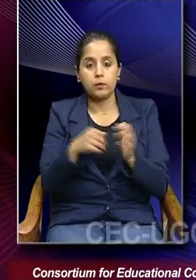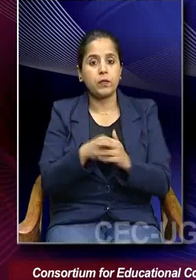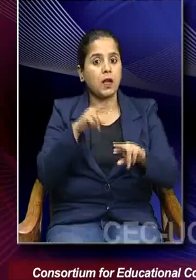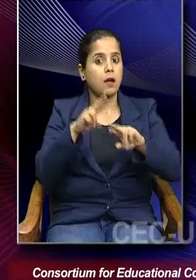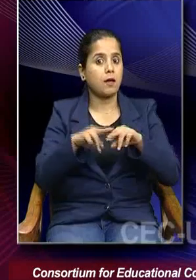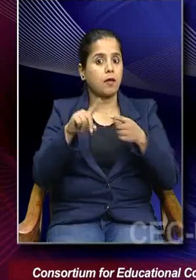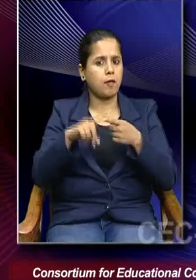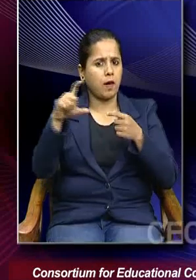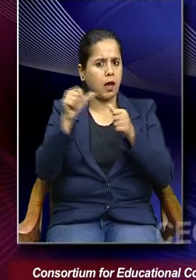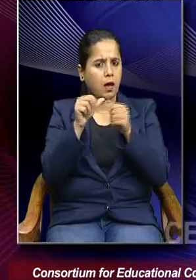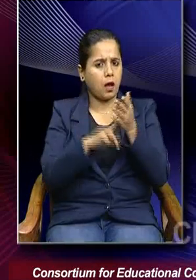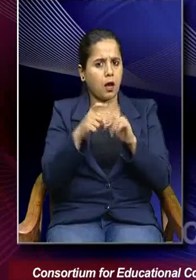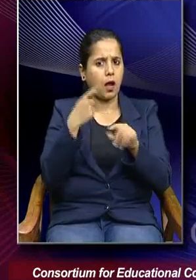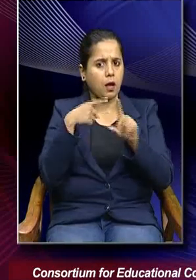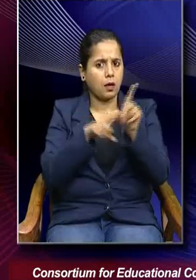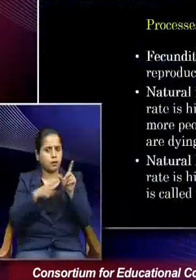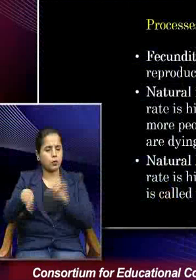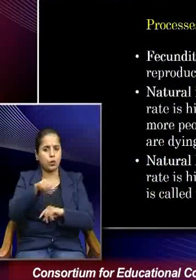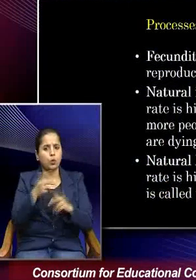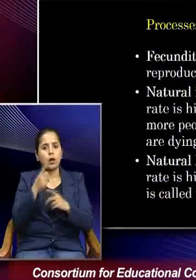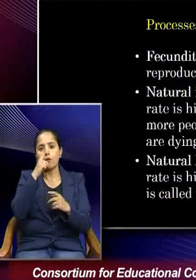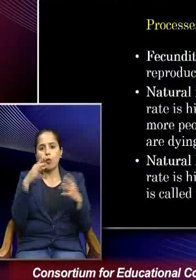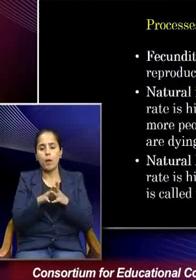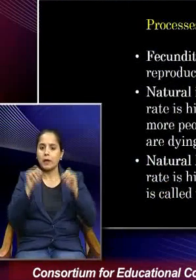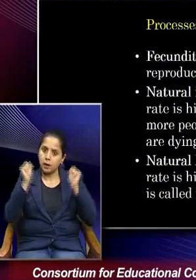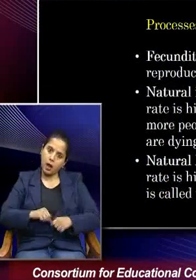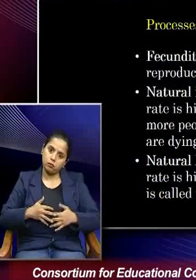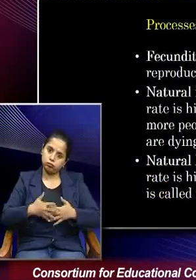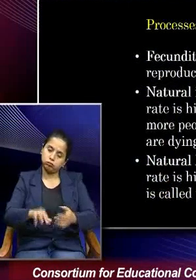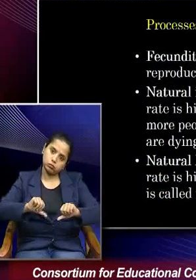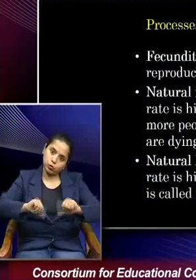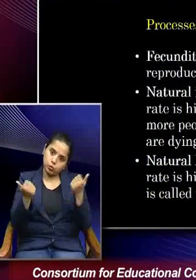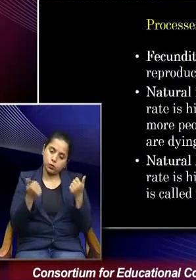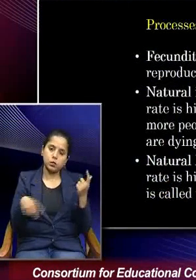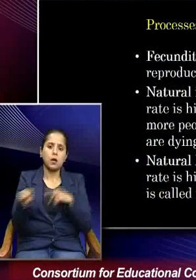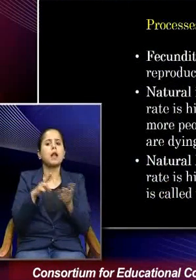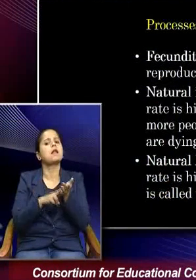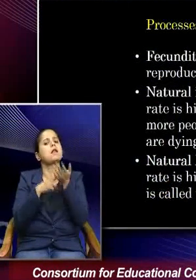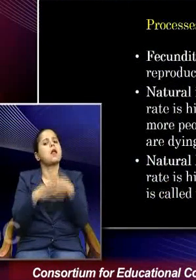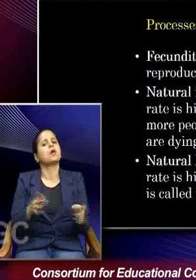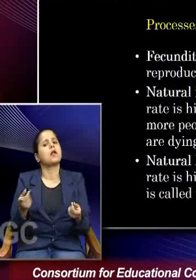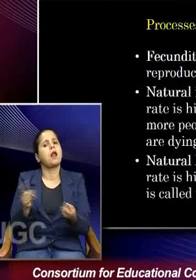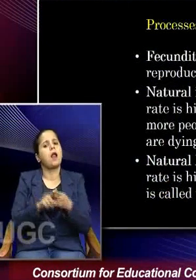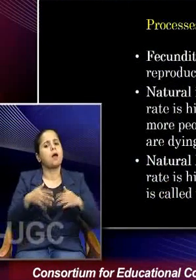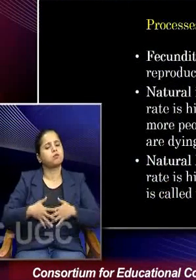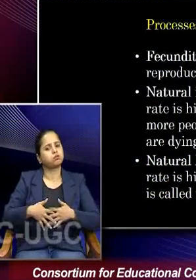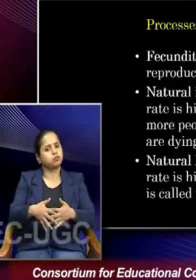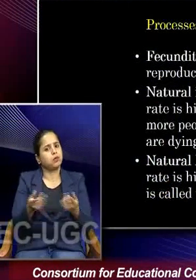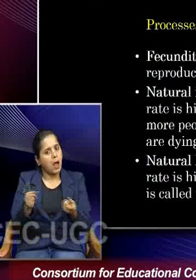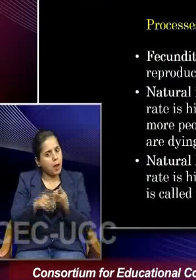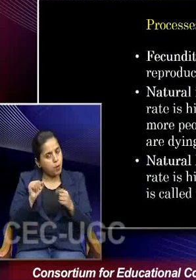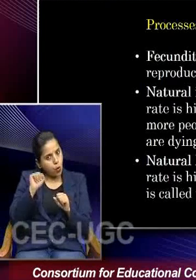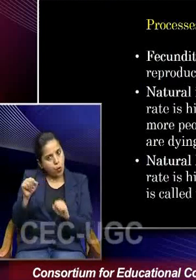the potential reproductive capacity of a female. So, there can be a natural increase in the fertility and